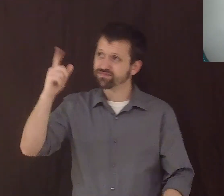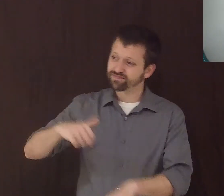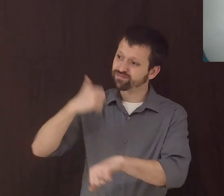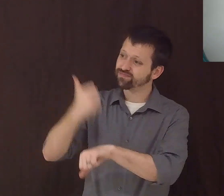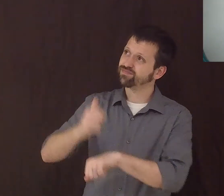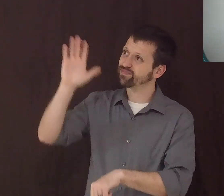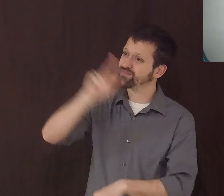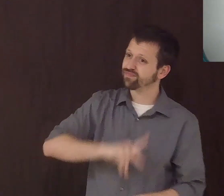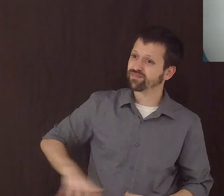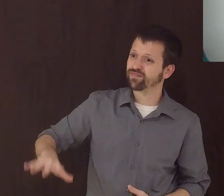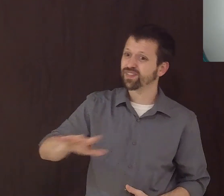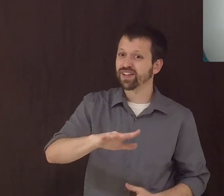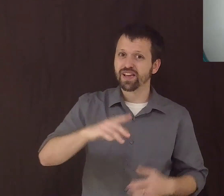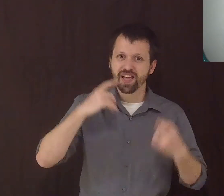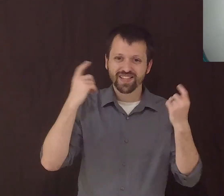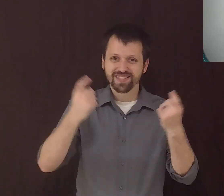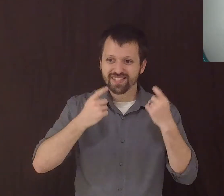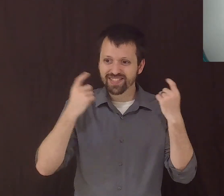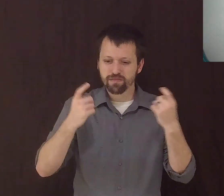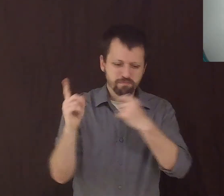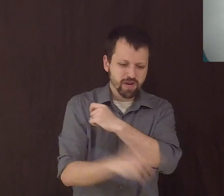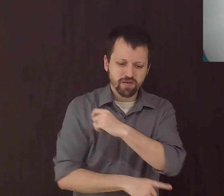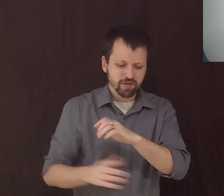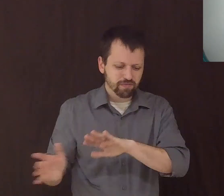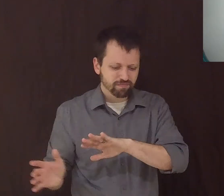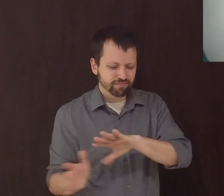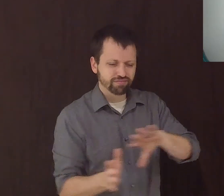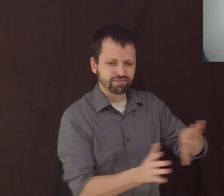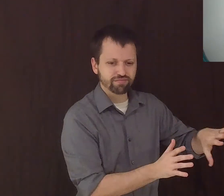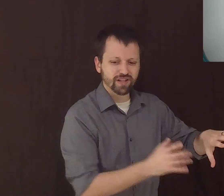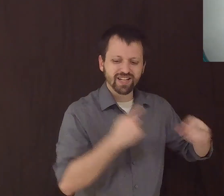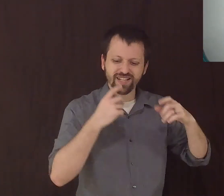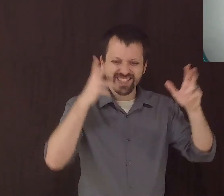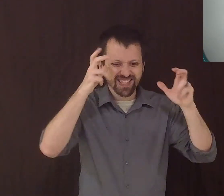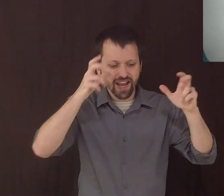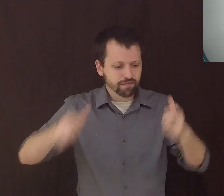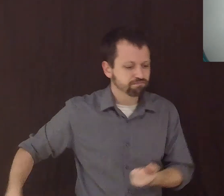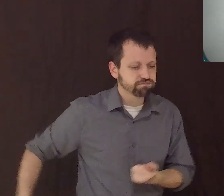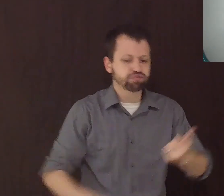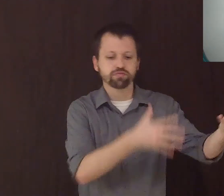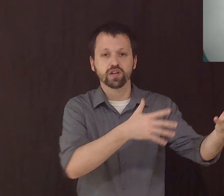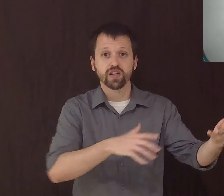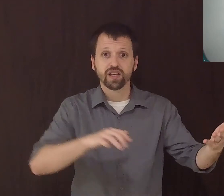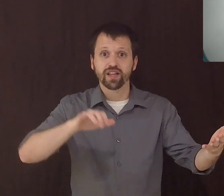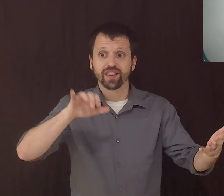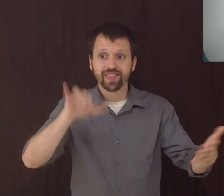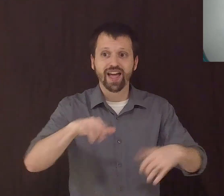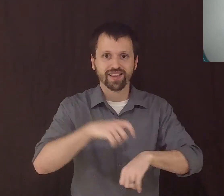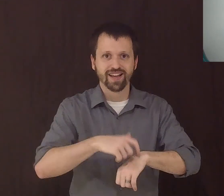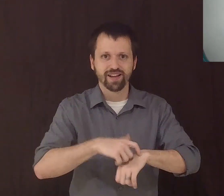sets up his kingdom and the curse of sin is lifted off the earth. Satan's put out of business. That's when we're not going to deal with these things